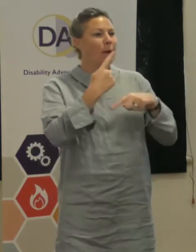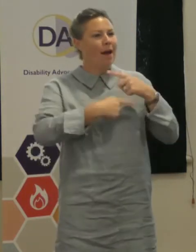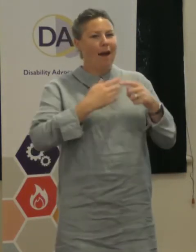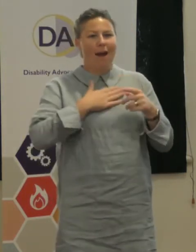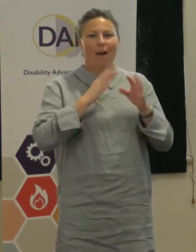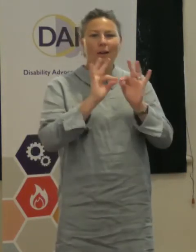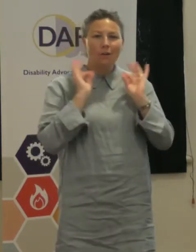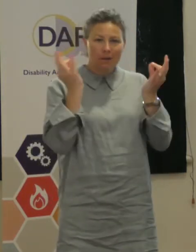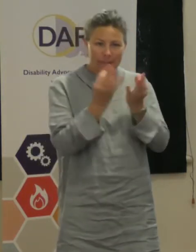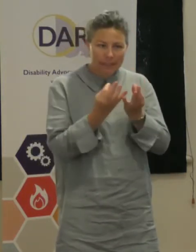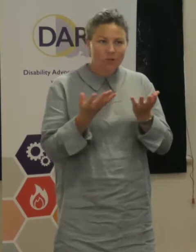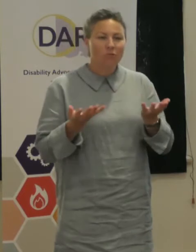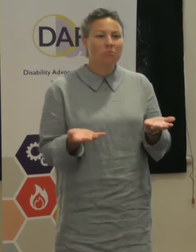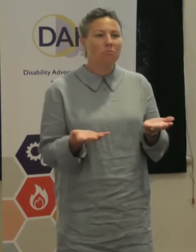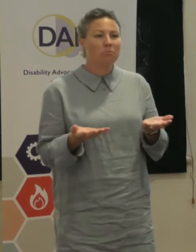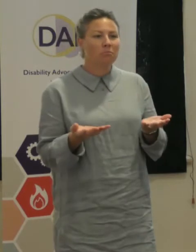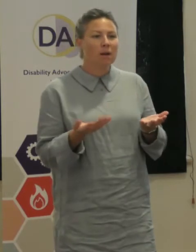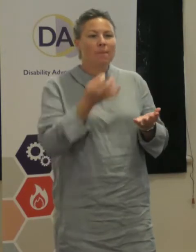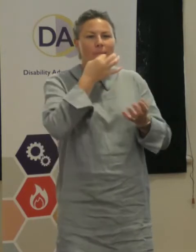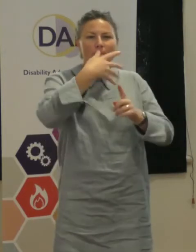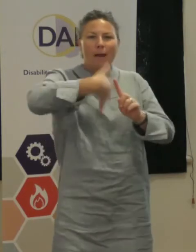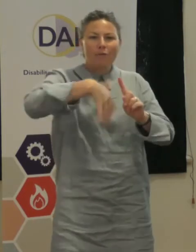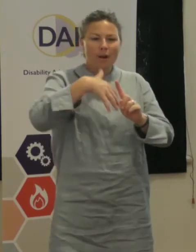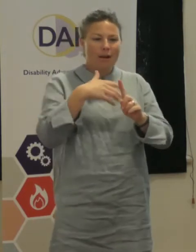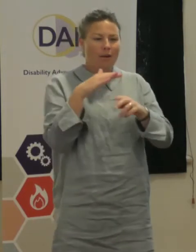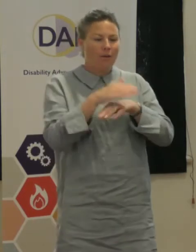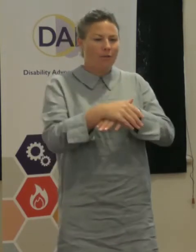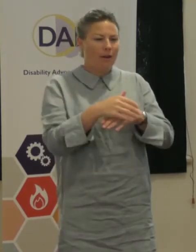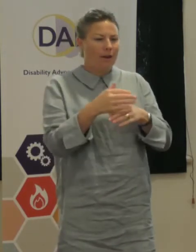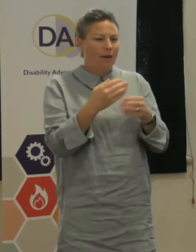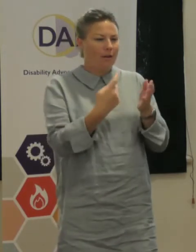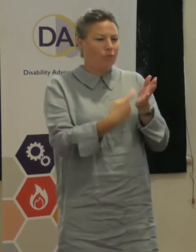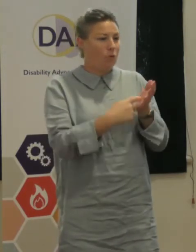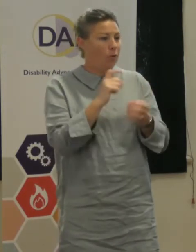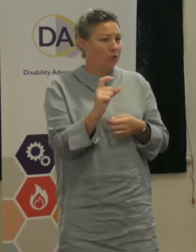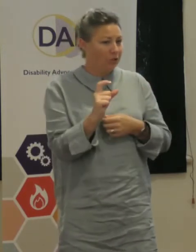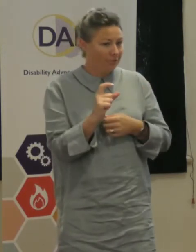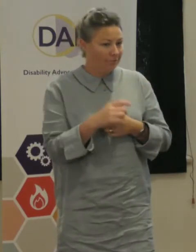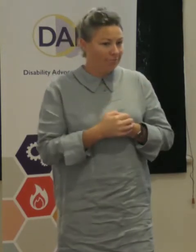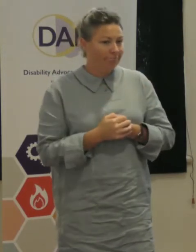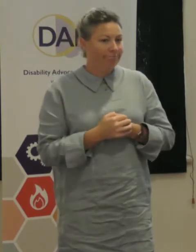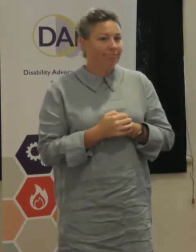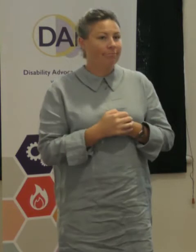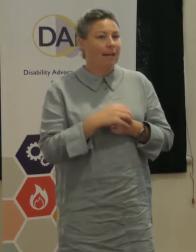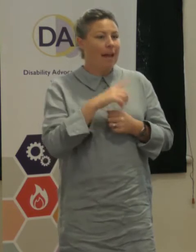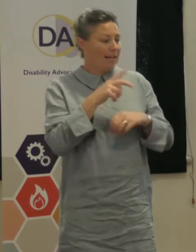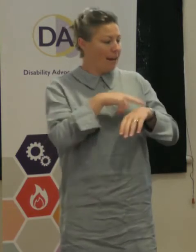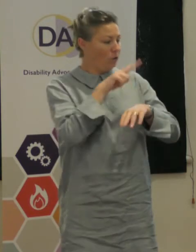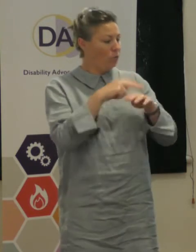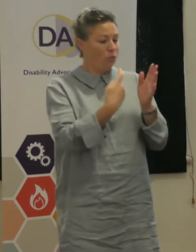association, a bit of background about the Royal Commission, the National Redress